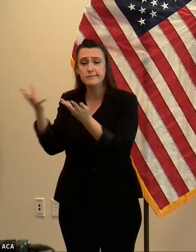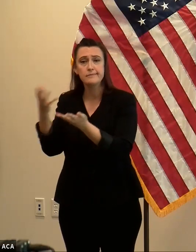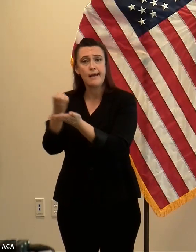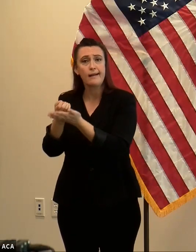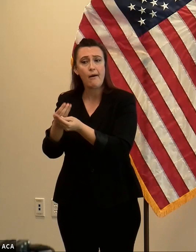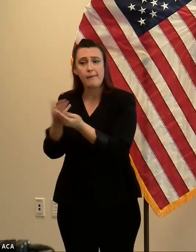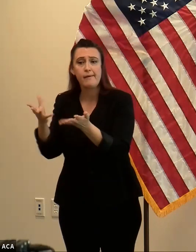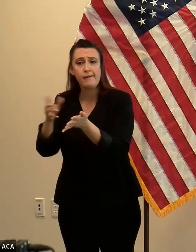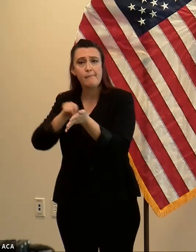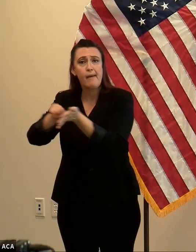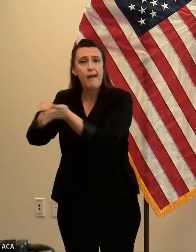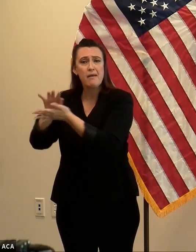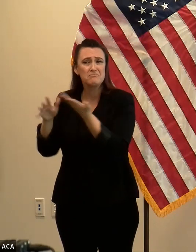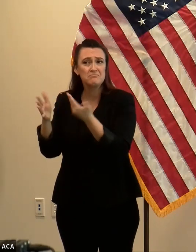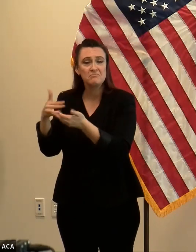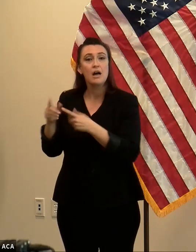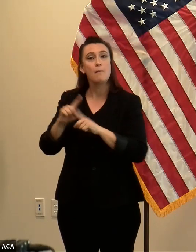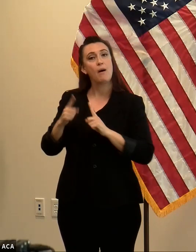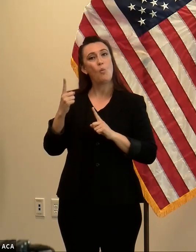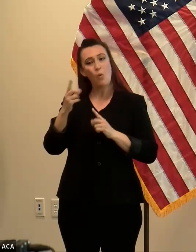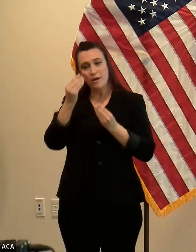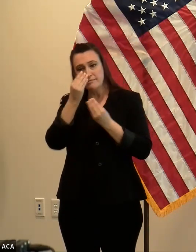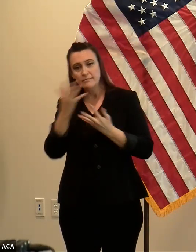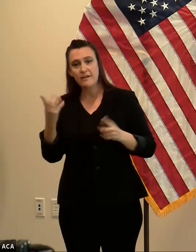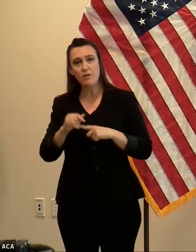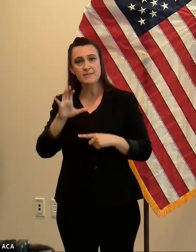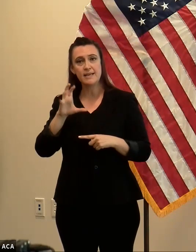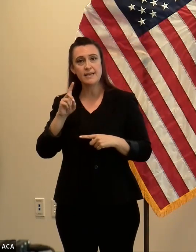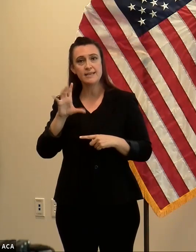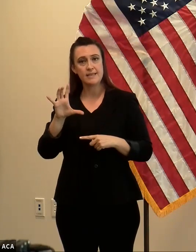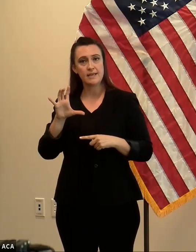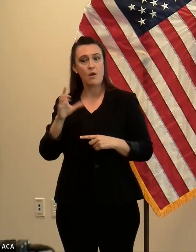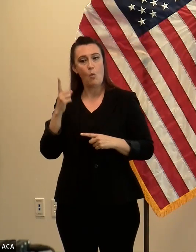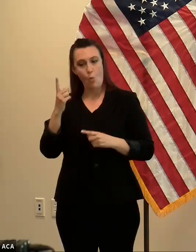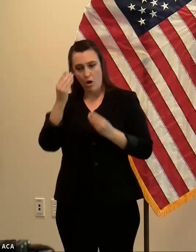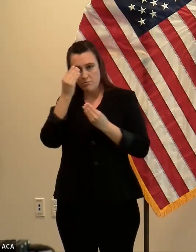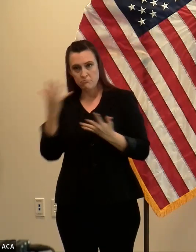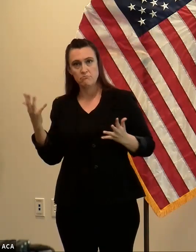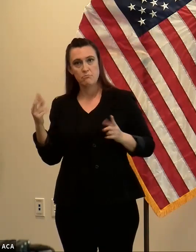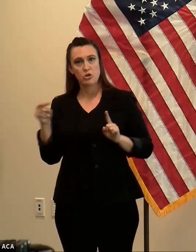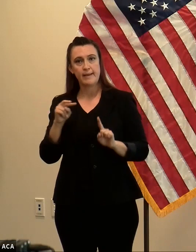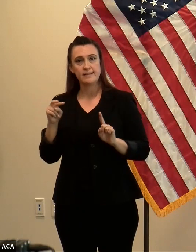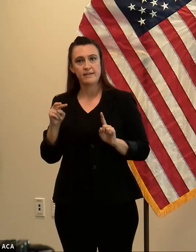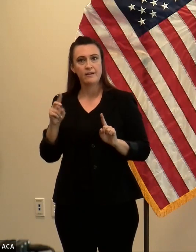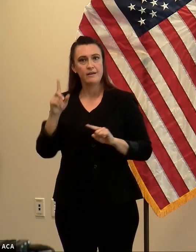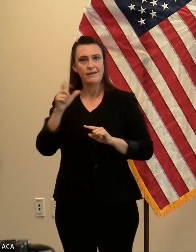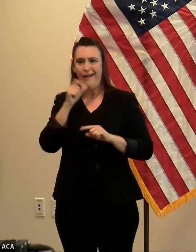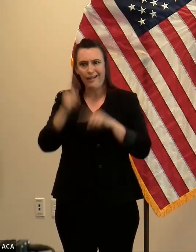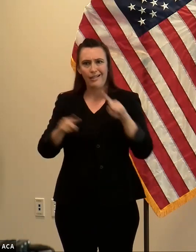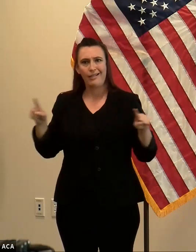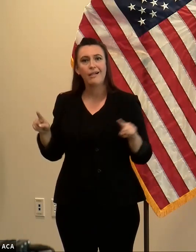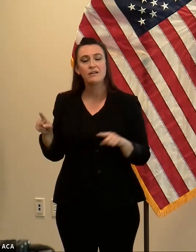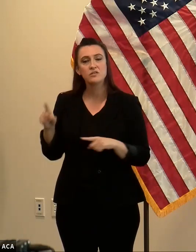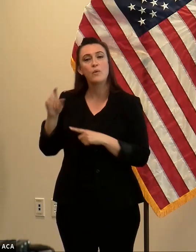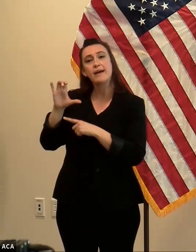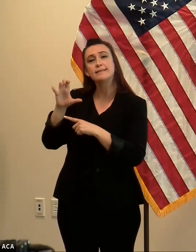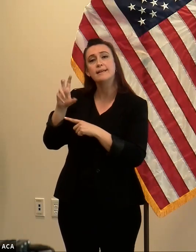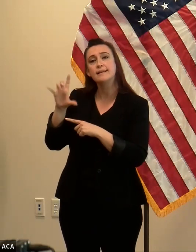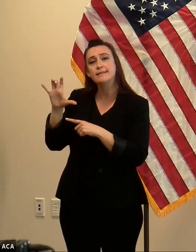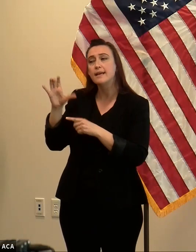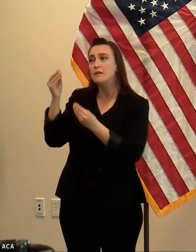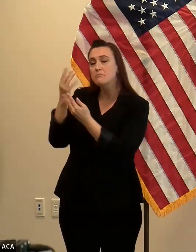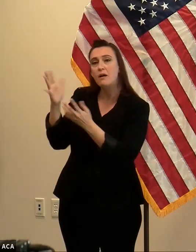one guidance from the Centers for Disease Control and Prevention. And that's what came not only from